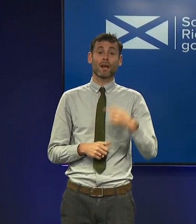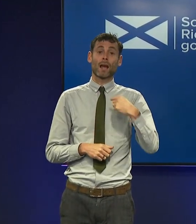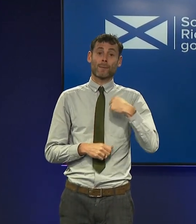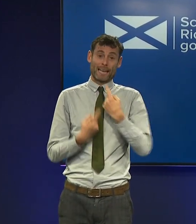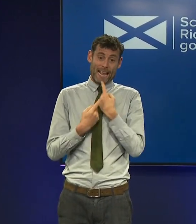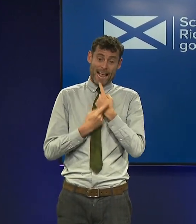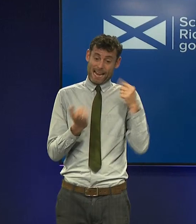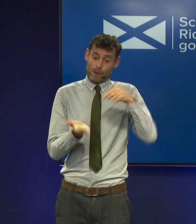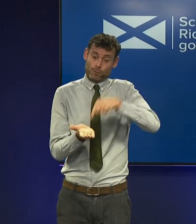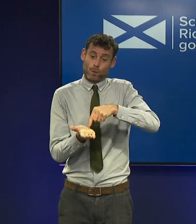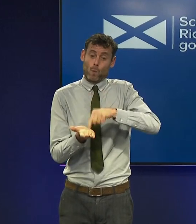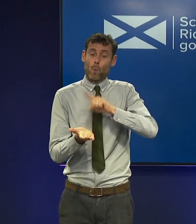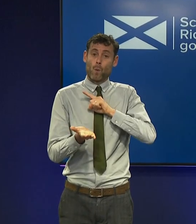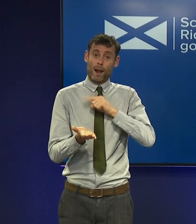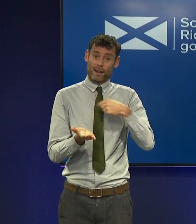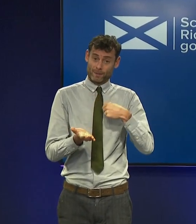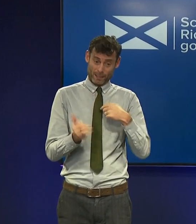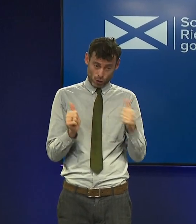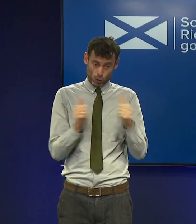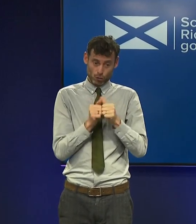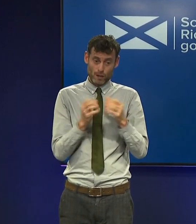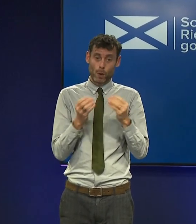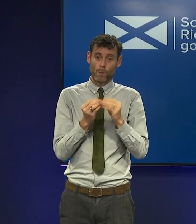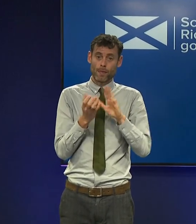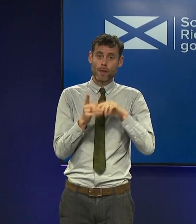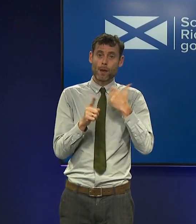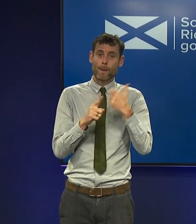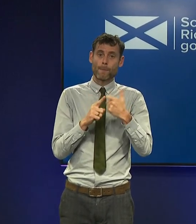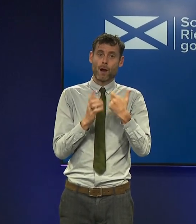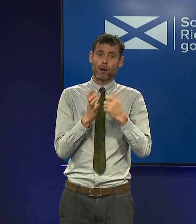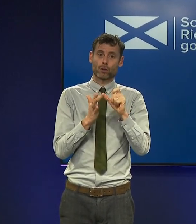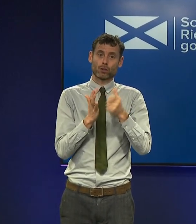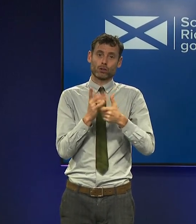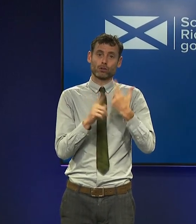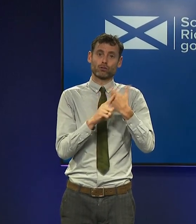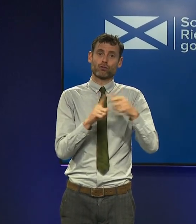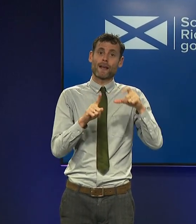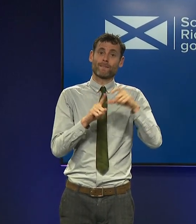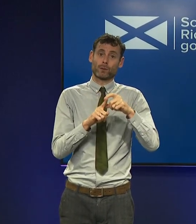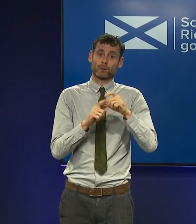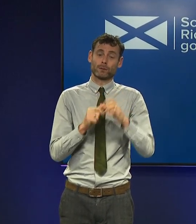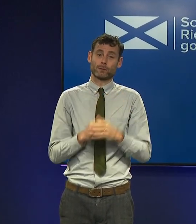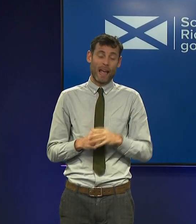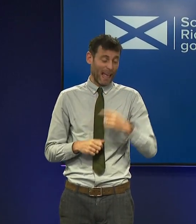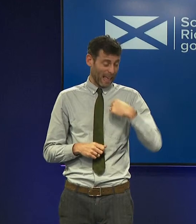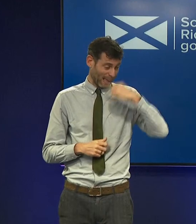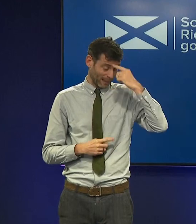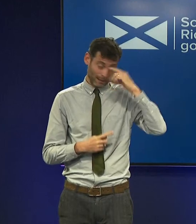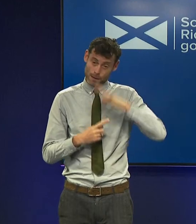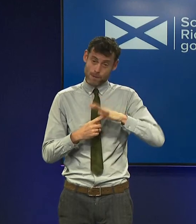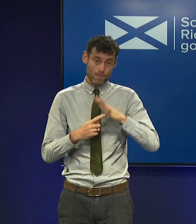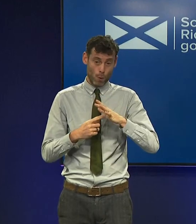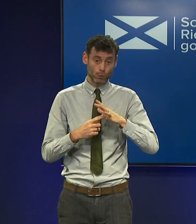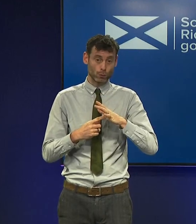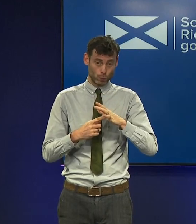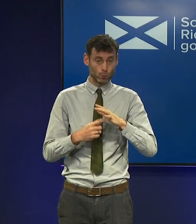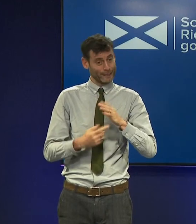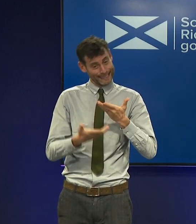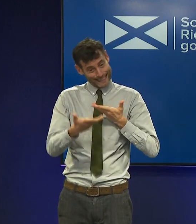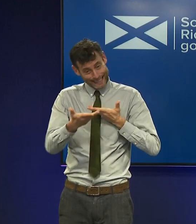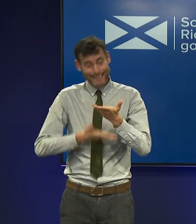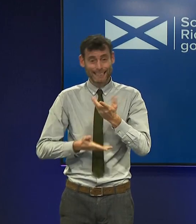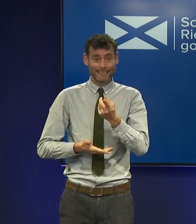agreed to do this, and I think it's quite urgent that we take these steps. I think what's really important right now is that we do